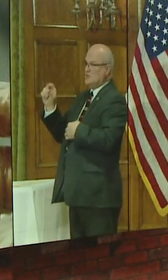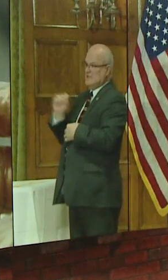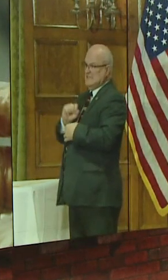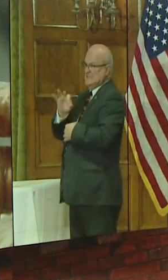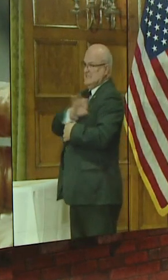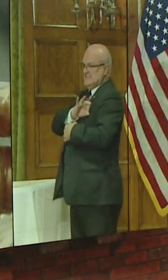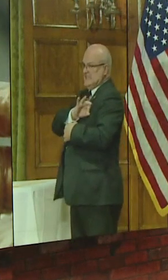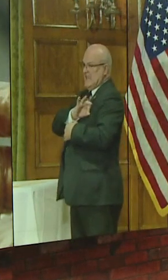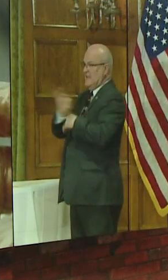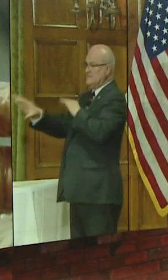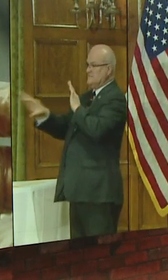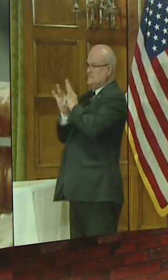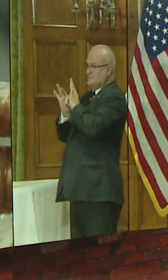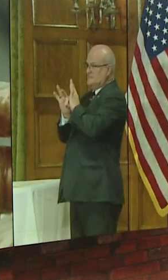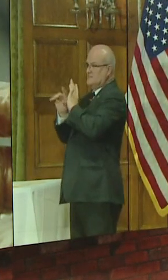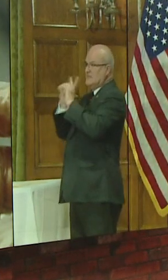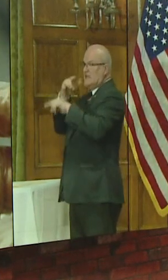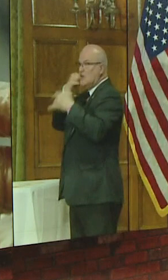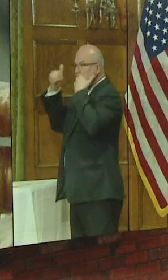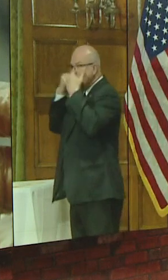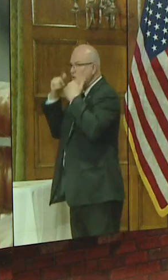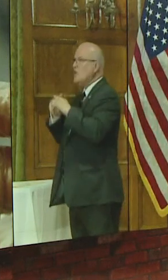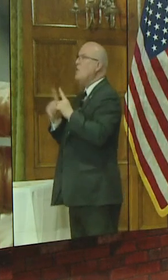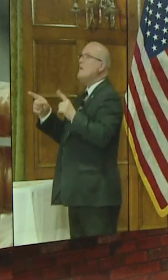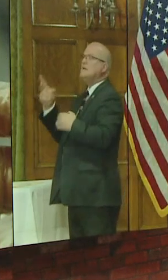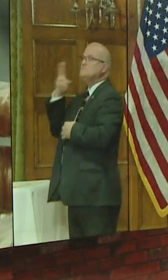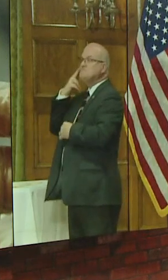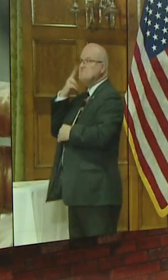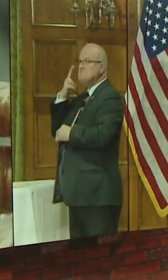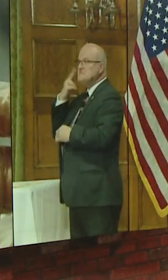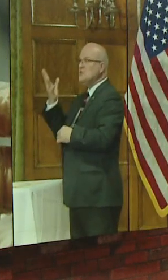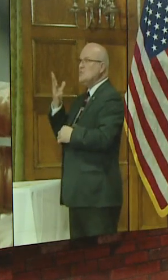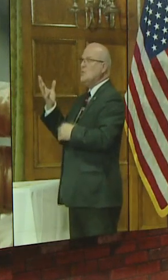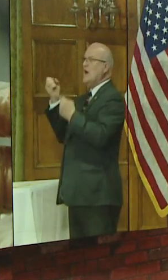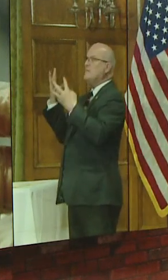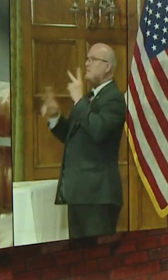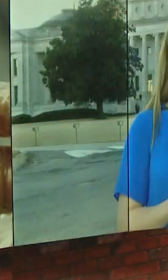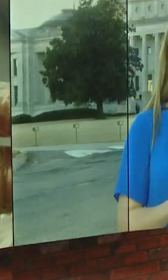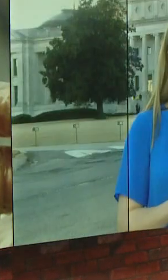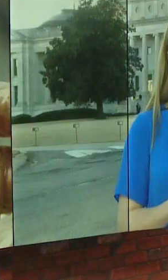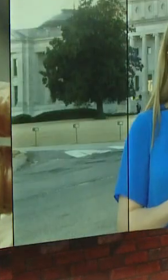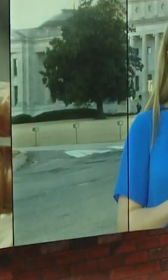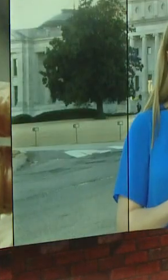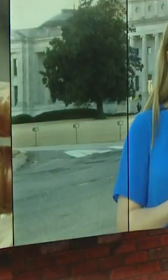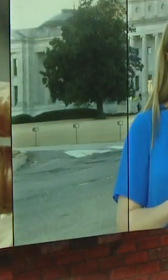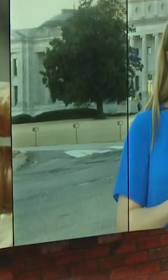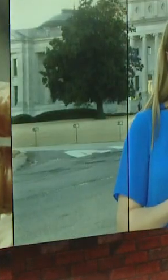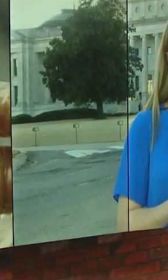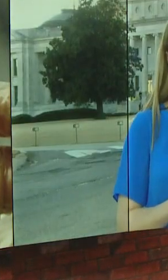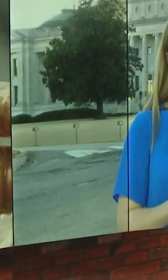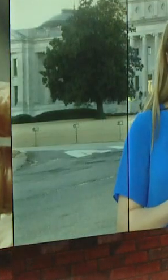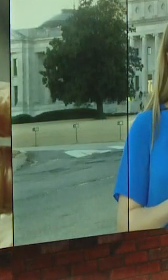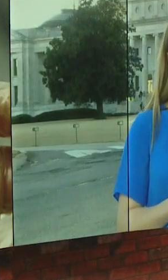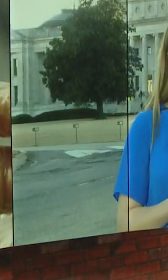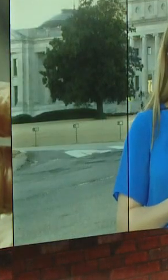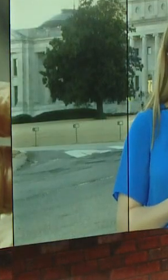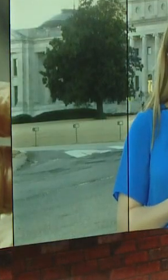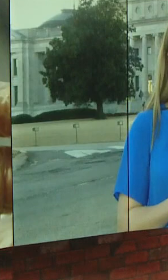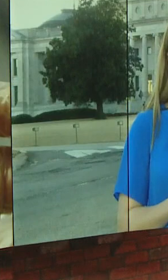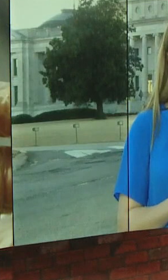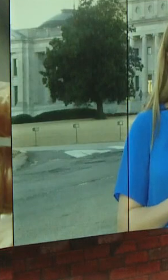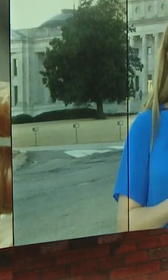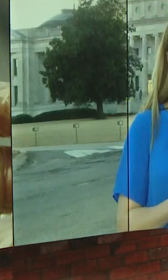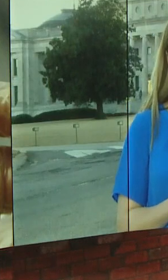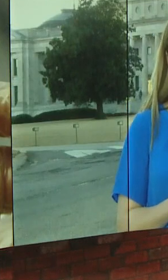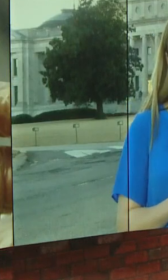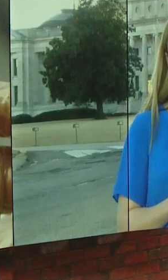and get the shot. Thanks for watching tonight. I'm Roley Hoyt. THV 11's Mercedes McKay heard Governor Asa Hutchison make the announcement in person at